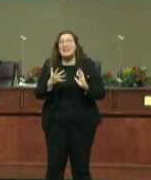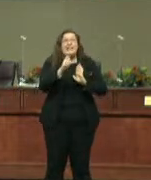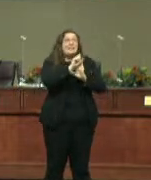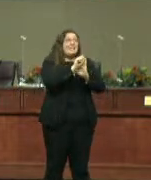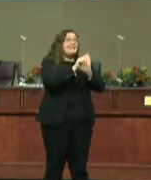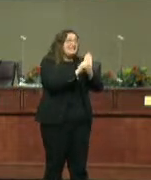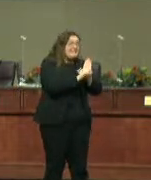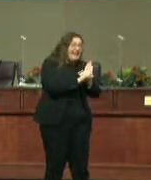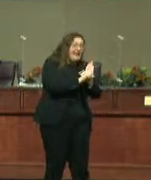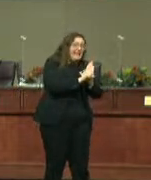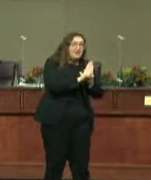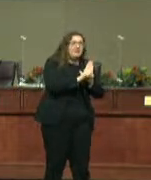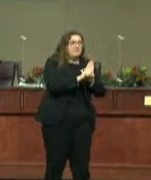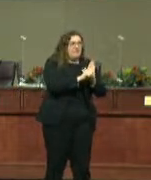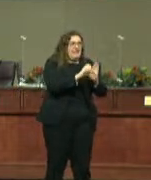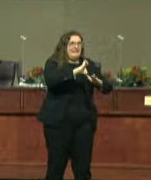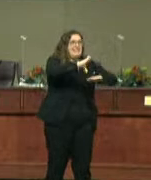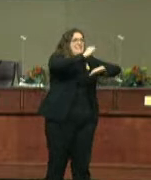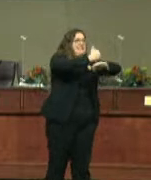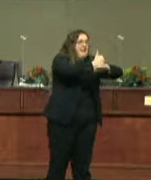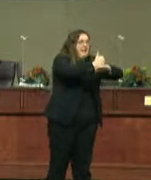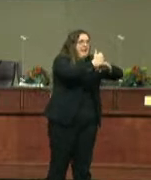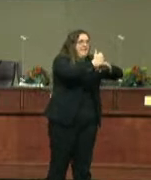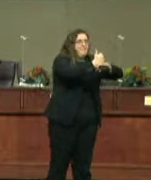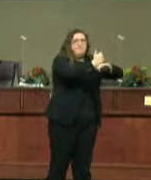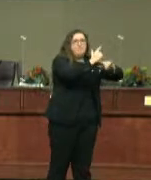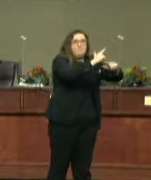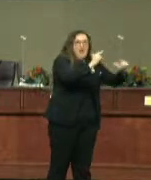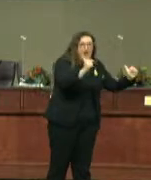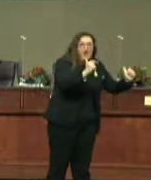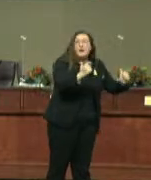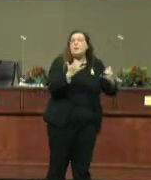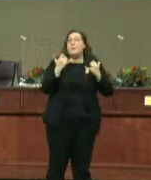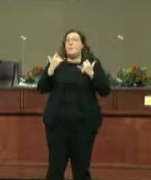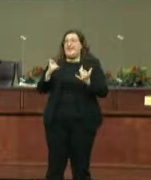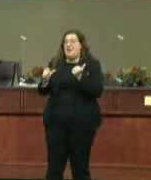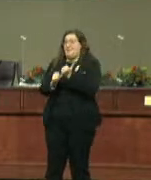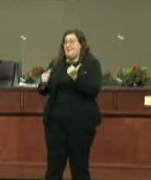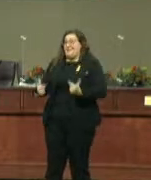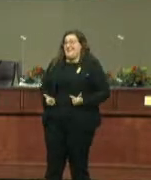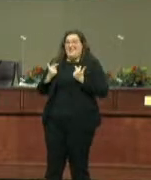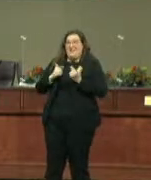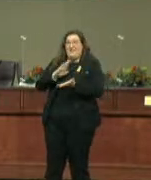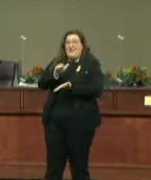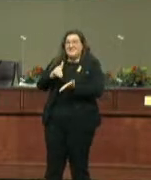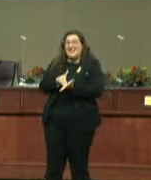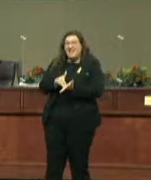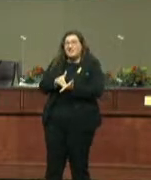the facilities are testing employees and residents every 2 weeks.